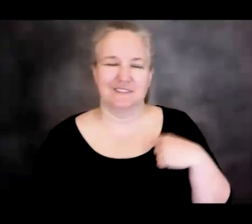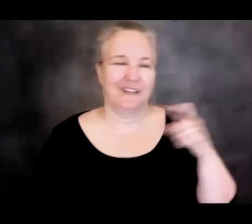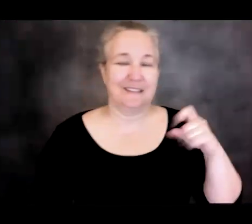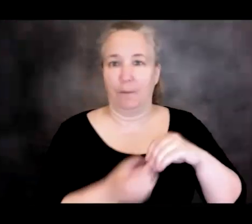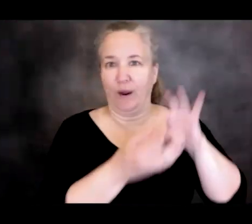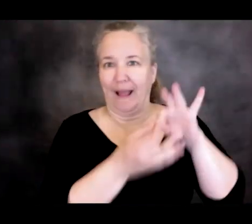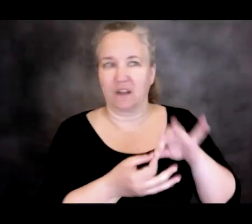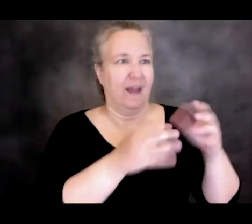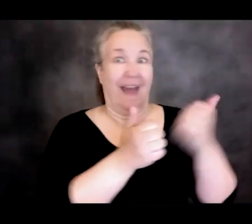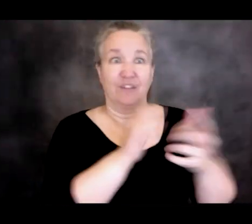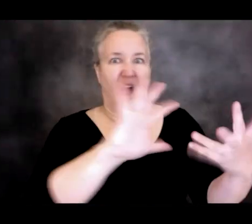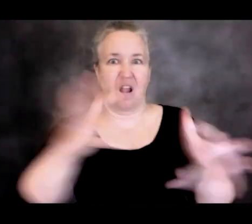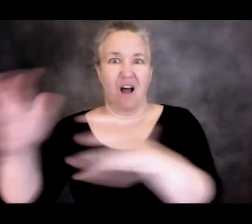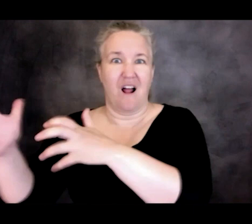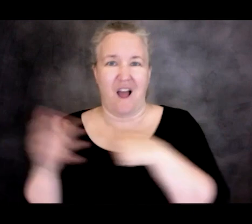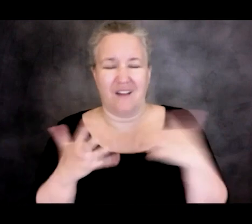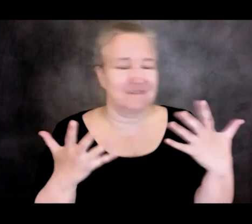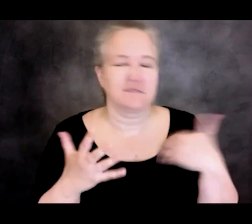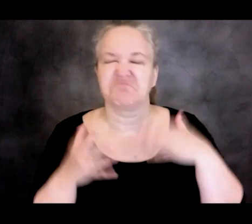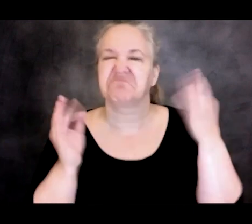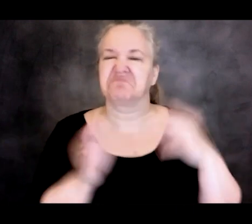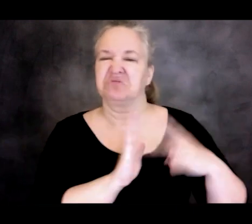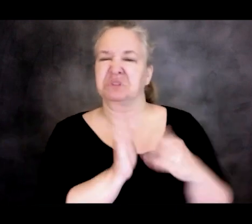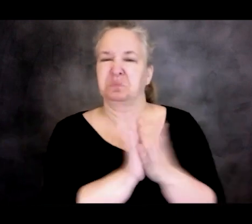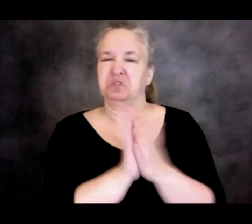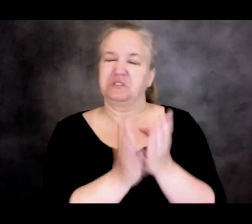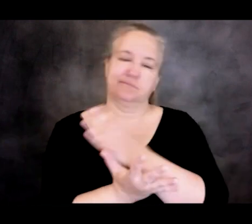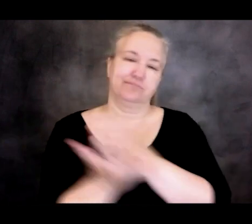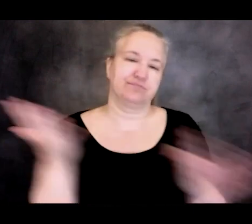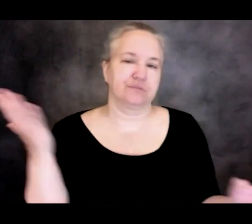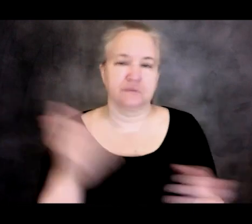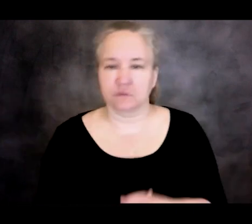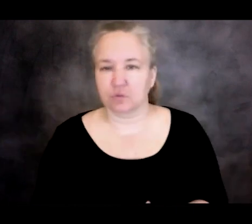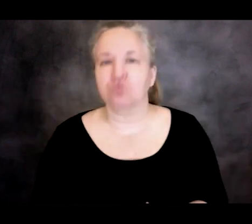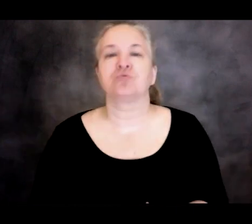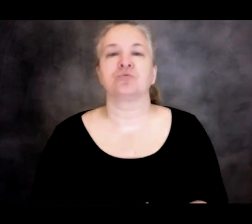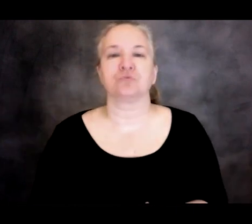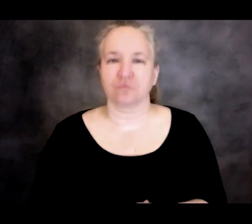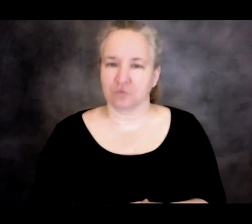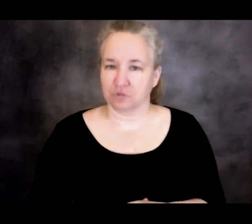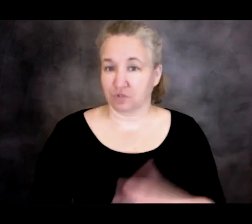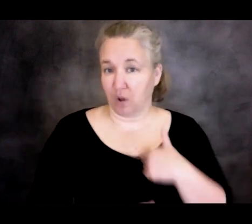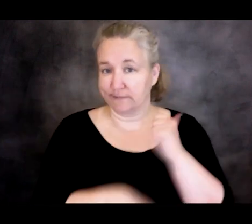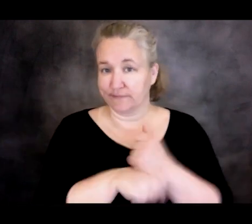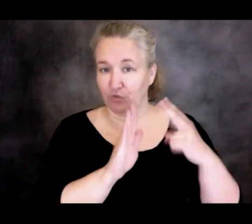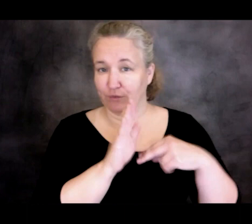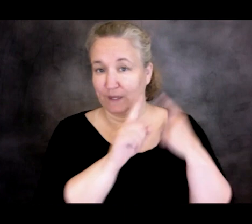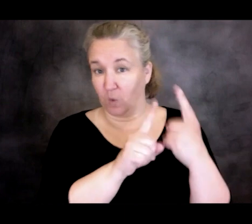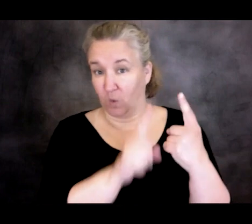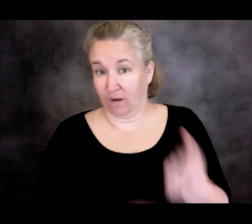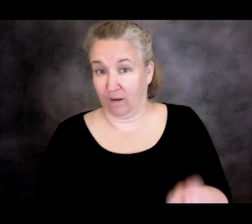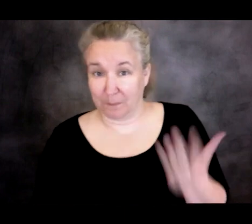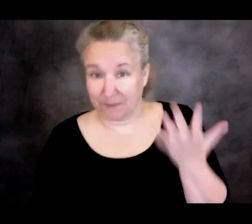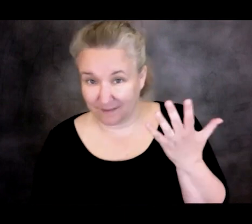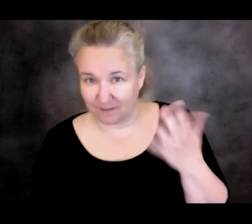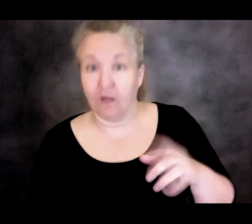the chaos and uncertainty of COVID. So I set a reading goal of 53 books for